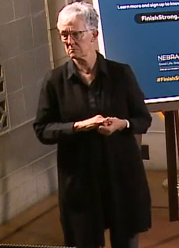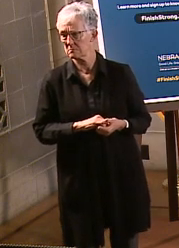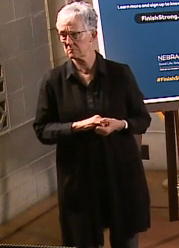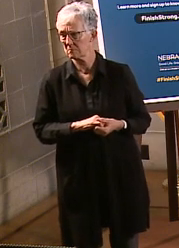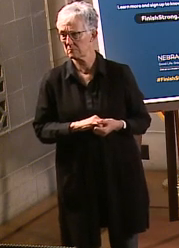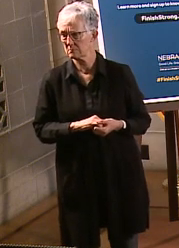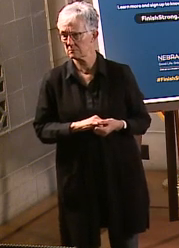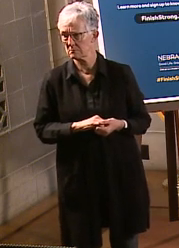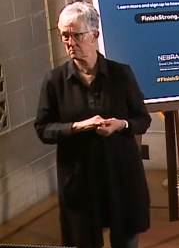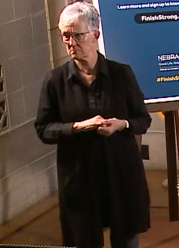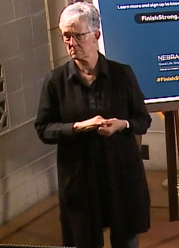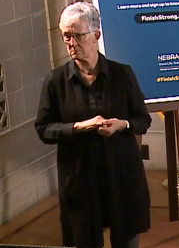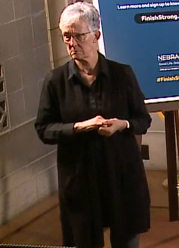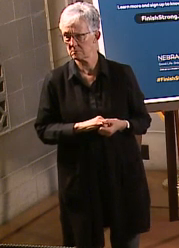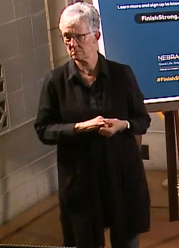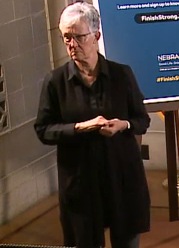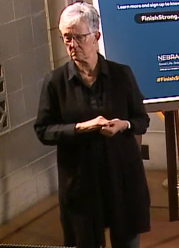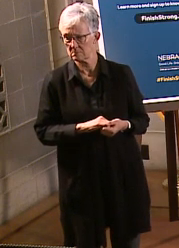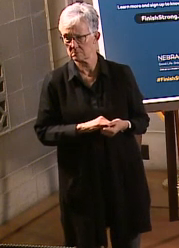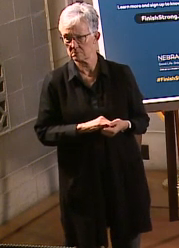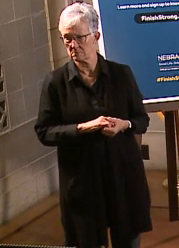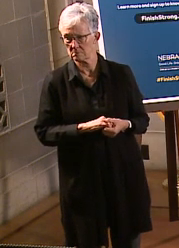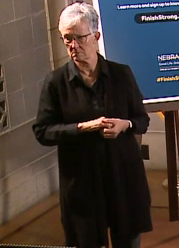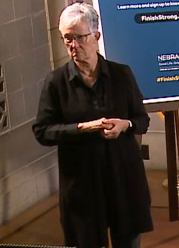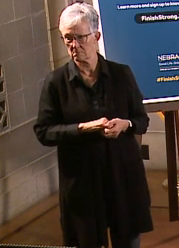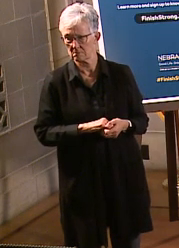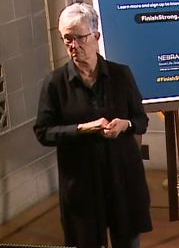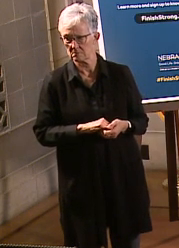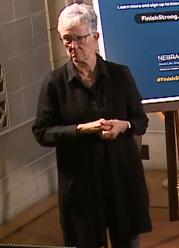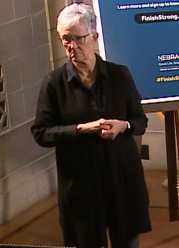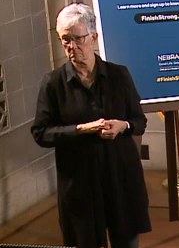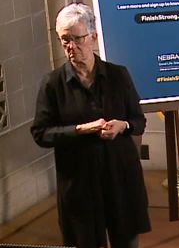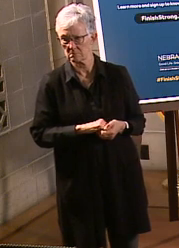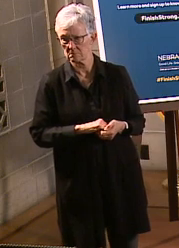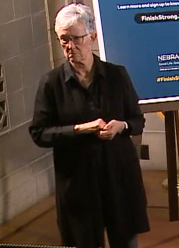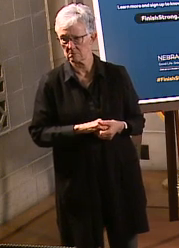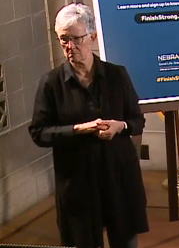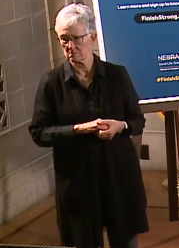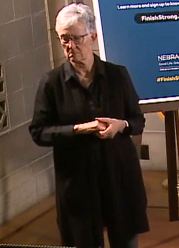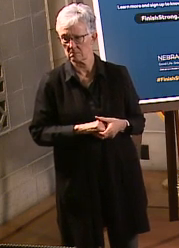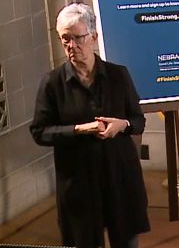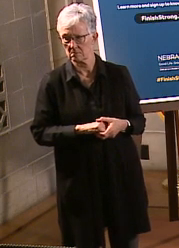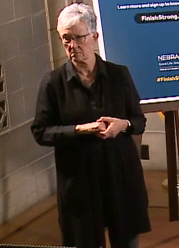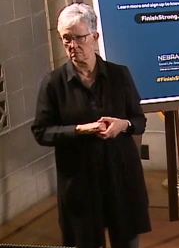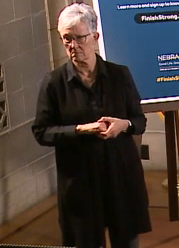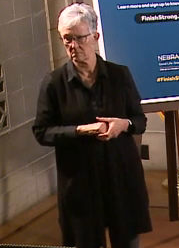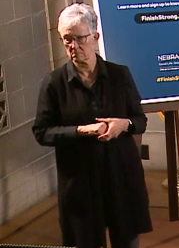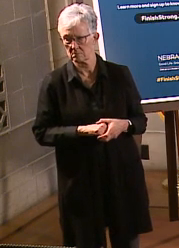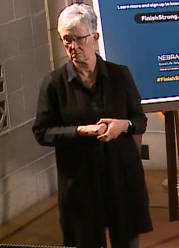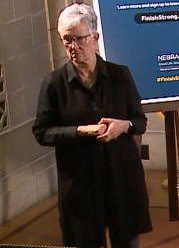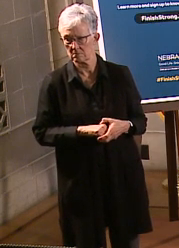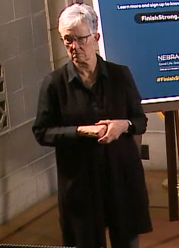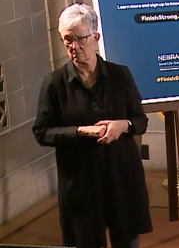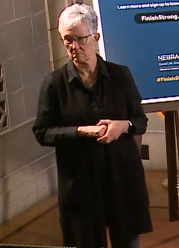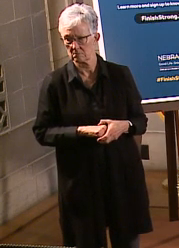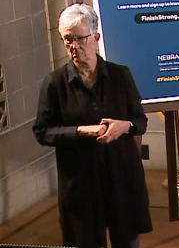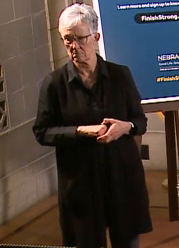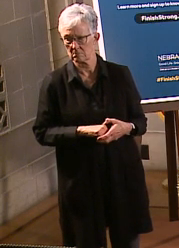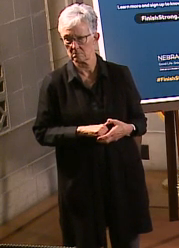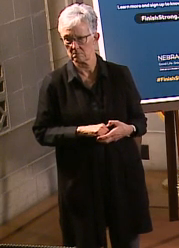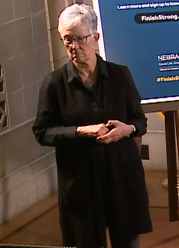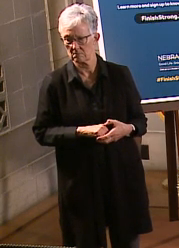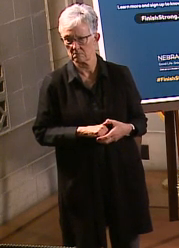also asked, if age is the #1 consideration for getting the vaccine, why not direct health departments to dedicate 100% of their doses to that group instead of the